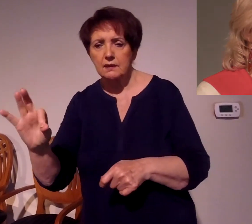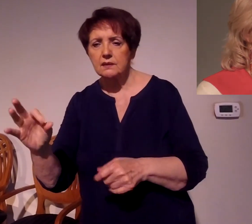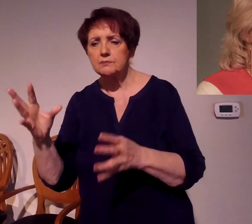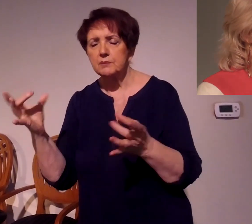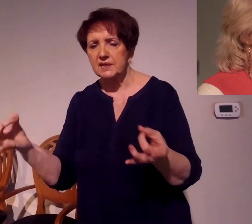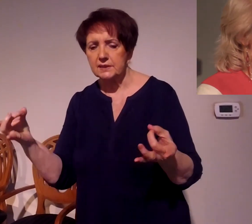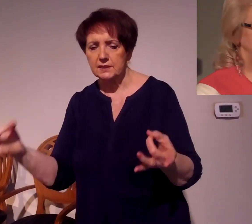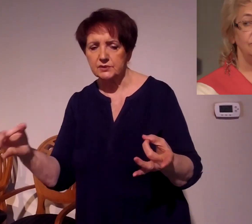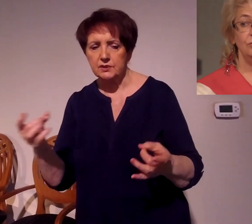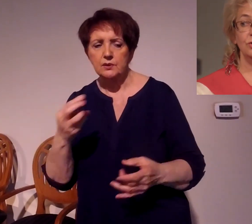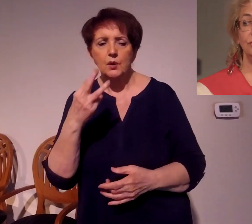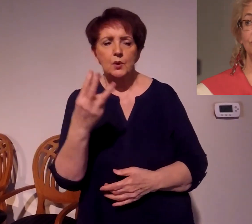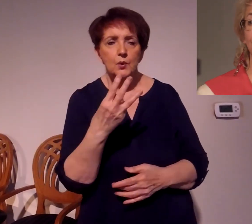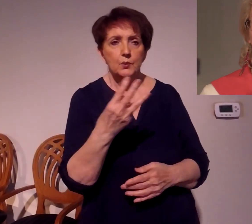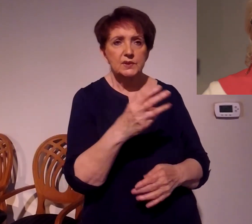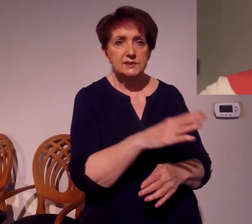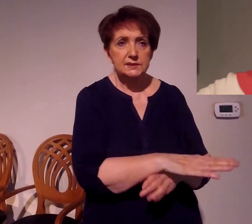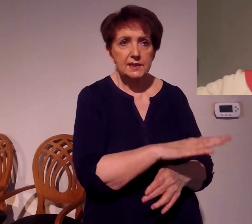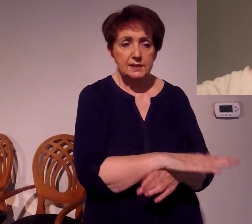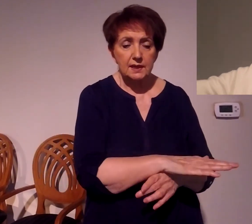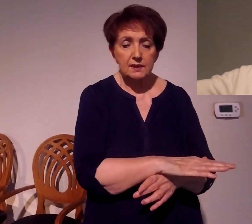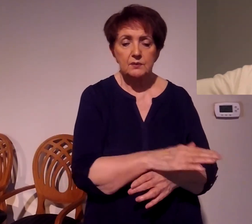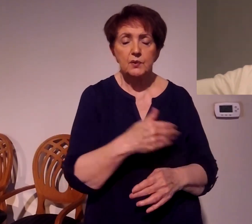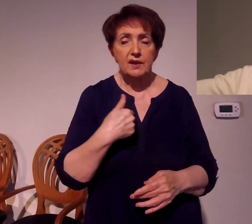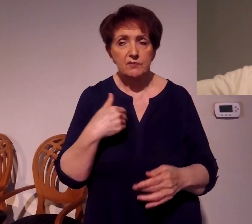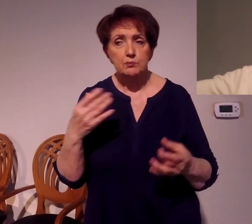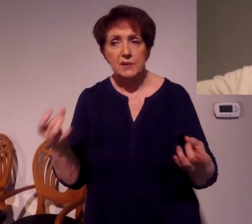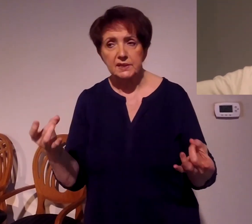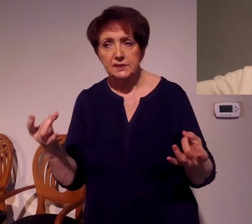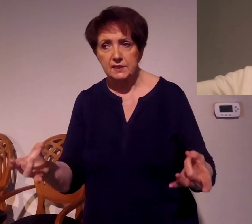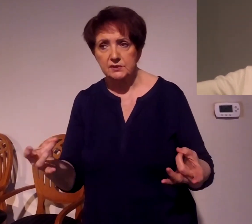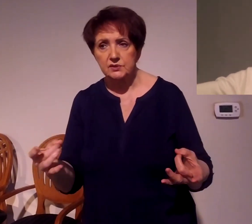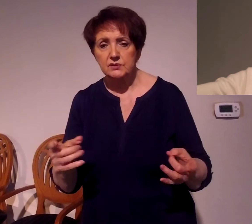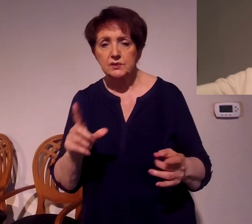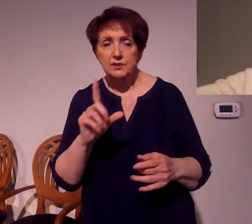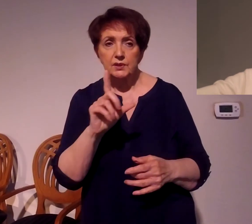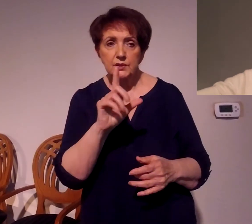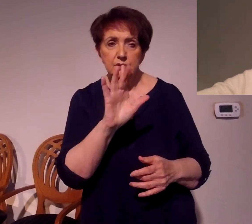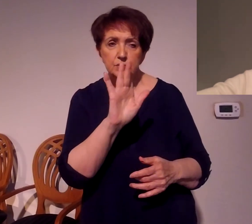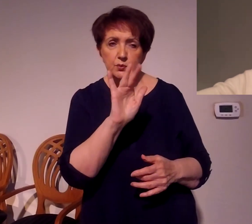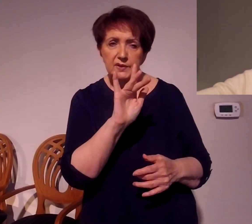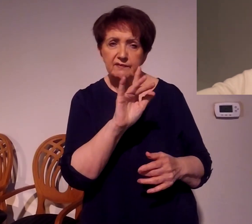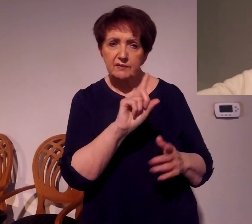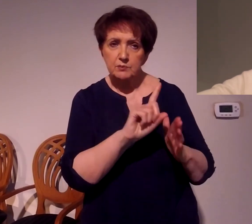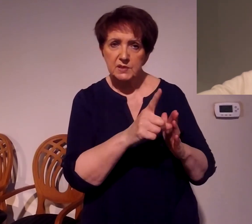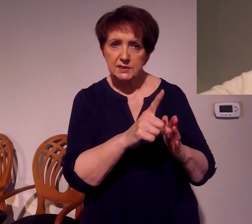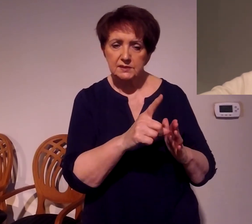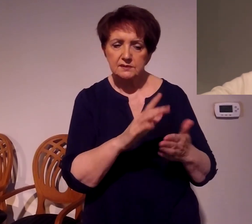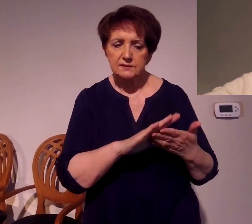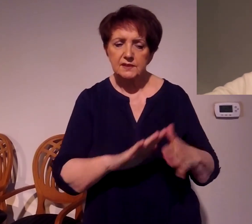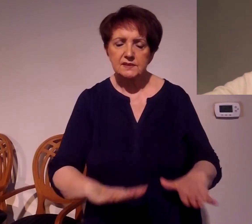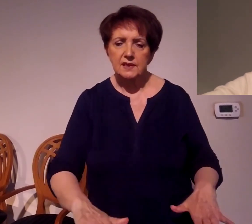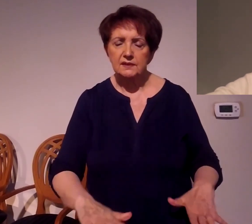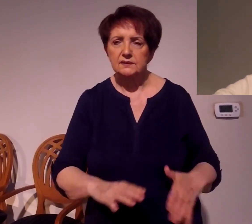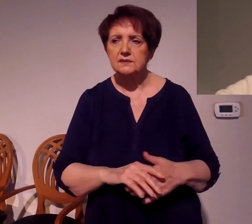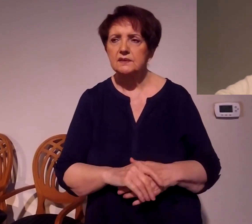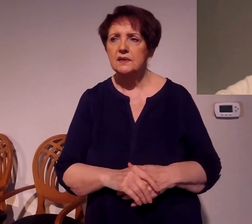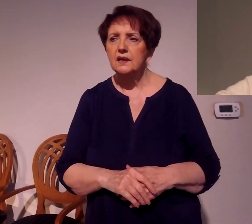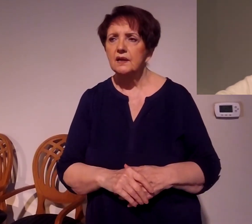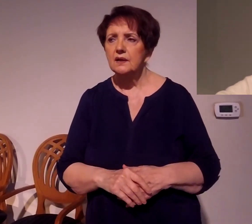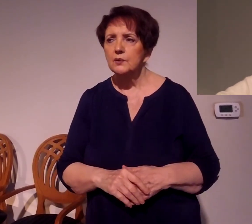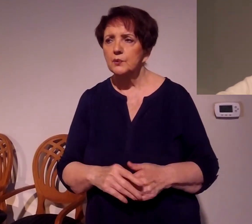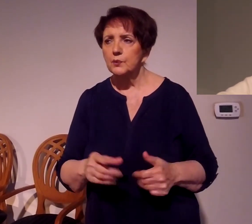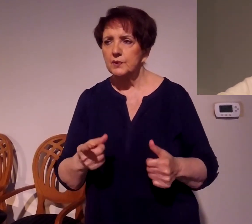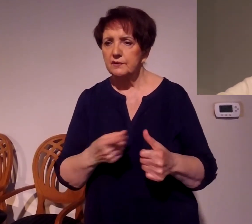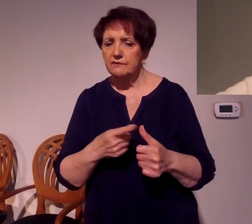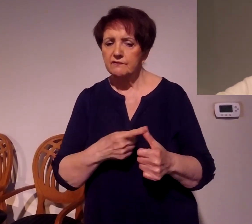night, many of you do, you all know, we meditate for 25 minutes in silence. And when you first